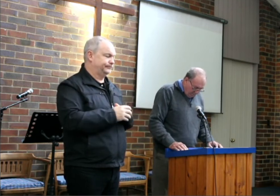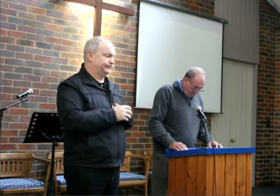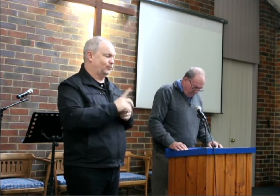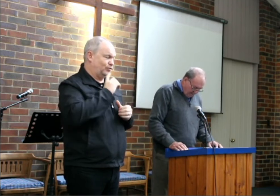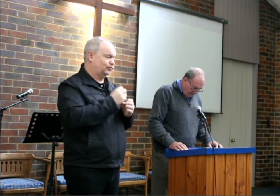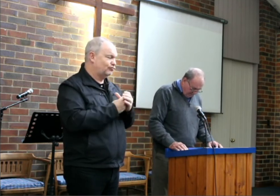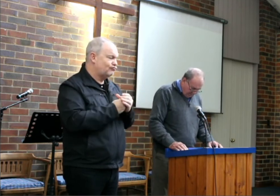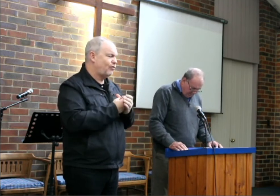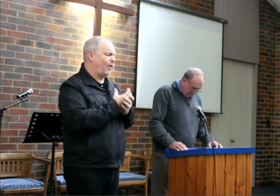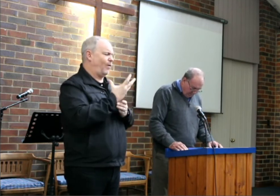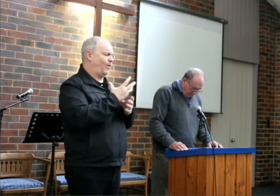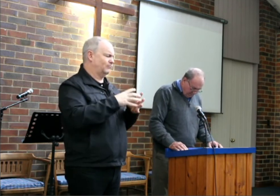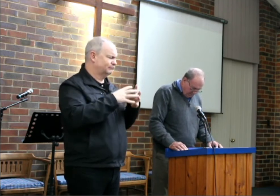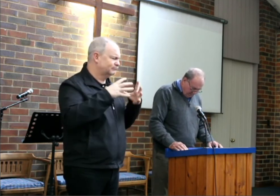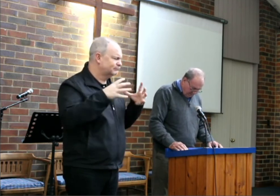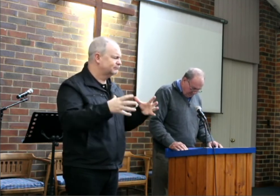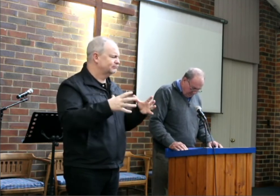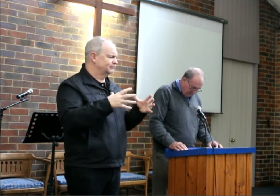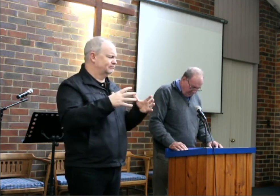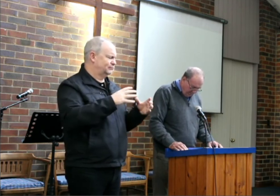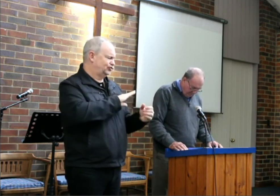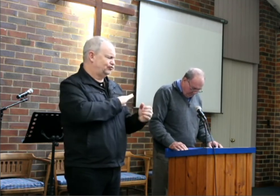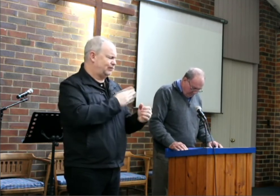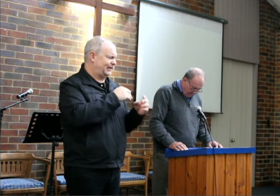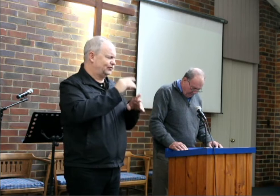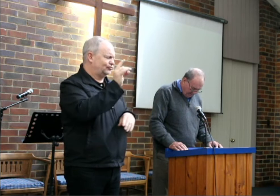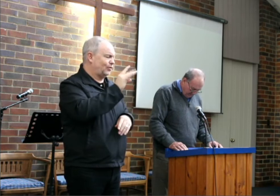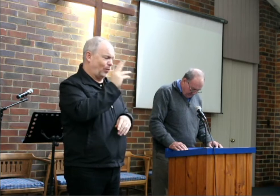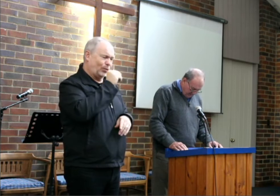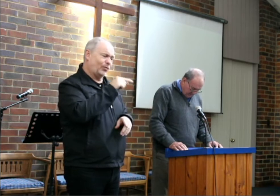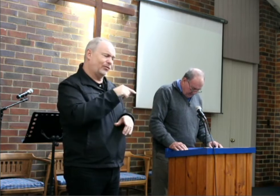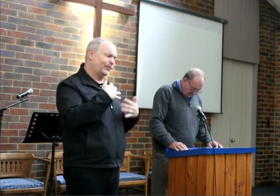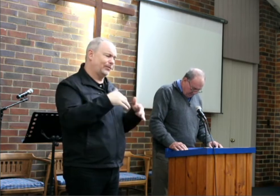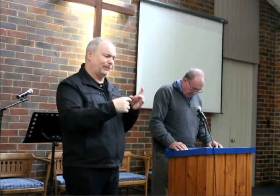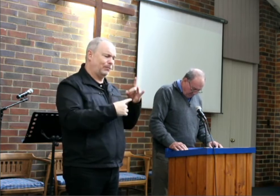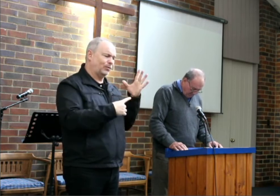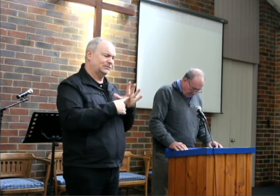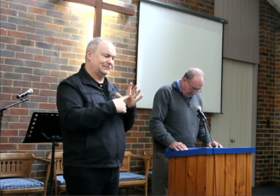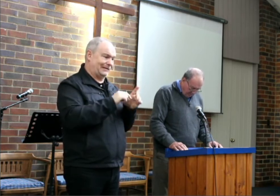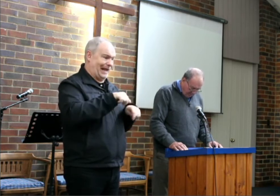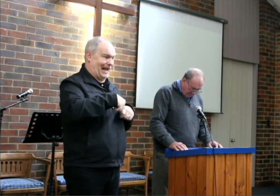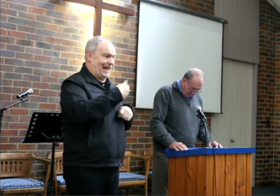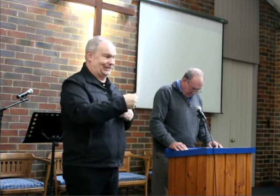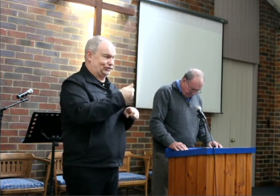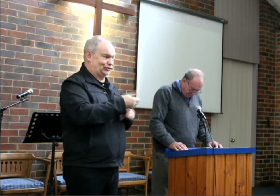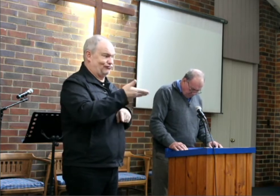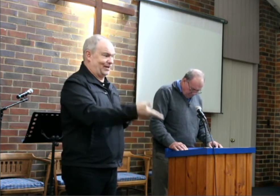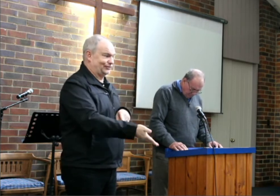that it will grow, be strengthened in Christ. The youth are very important, Father. The next generation coming